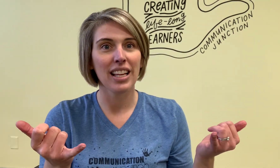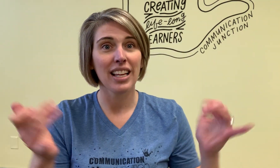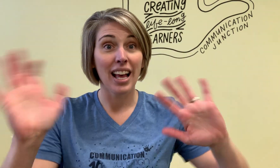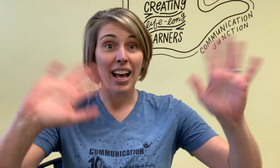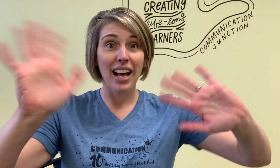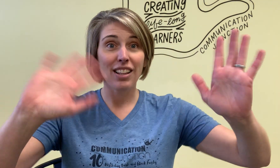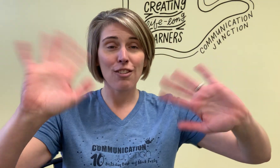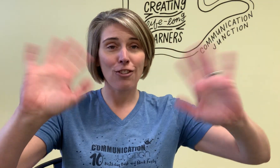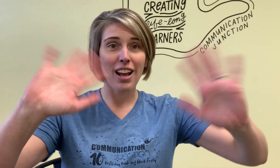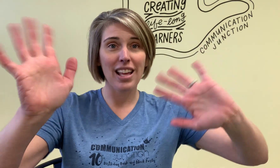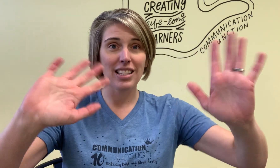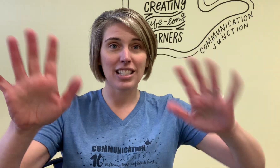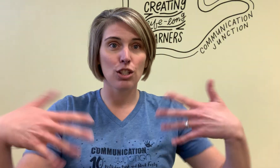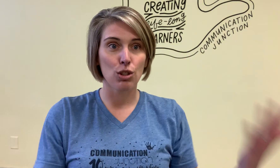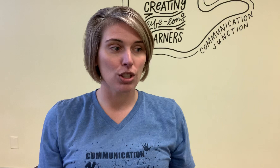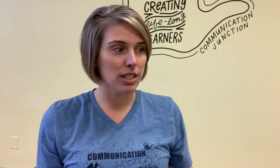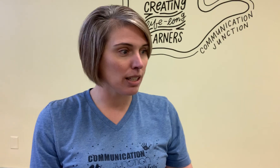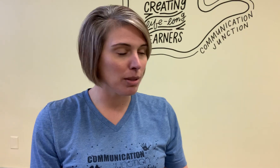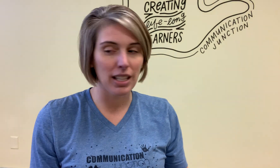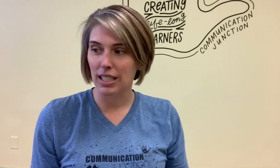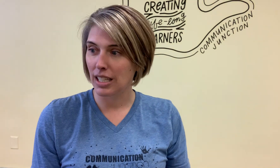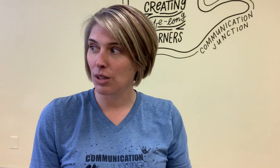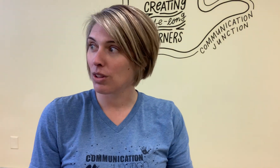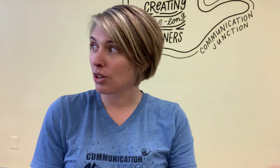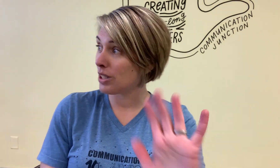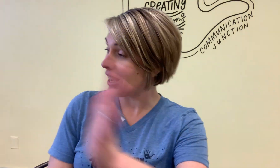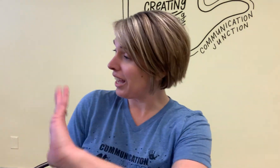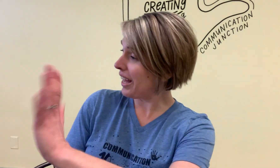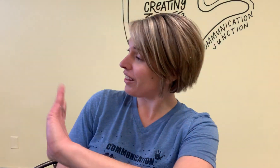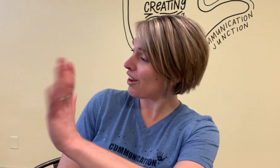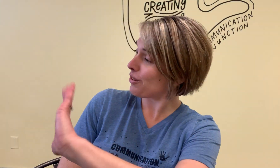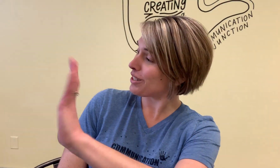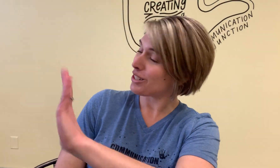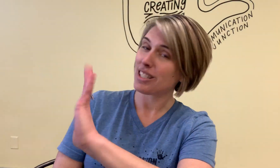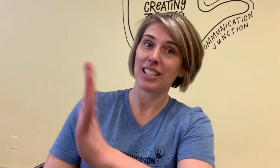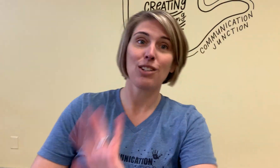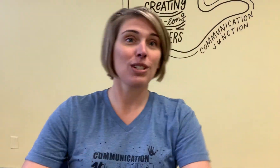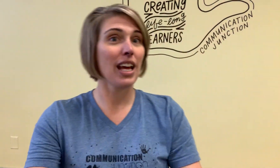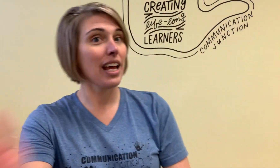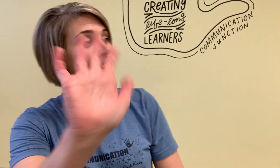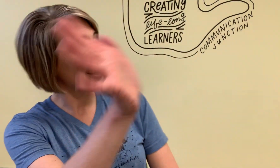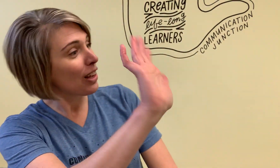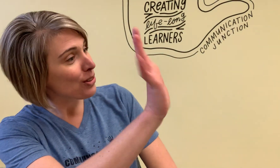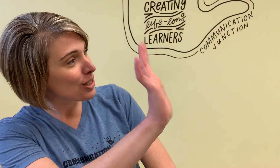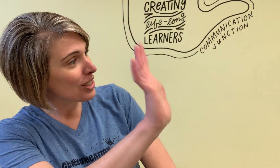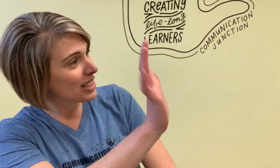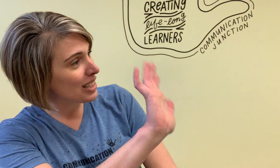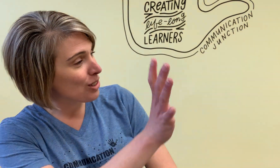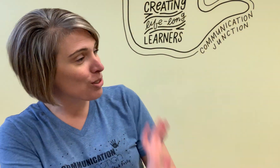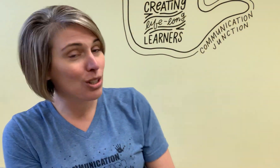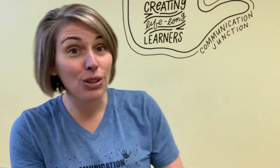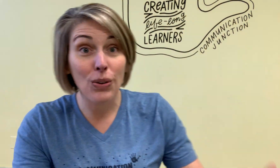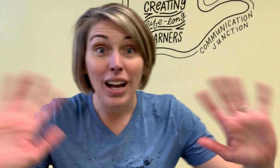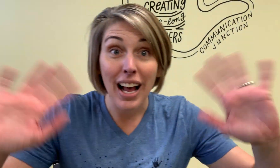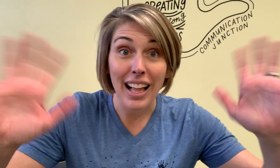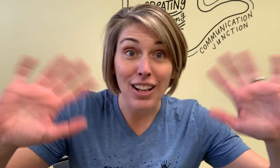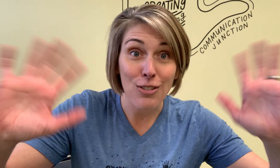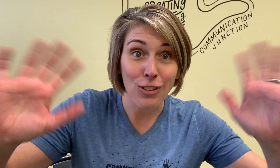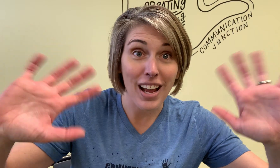today. Hello friends, can you turn to anybody that's sitting with you and say, hello, it's good to see you today, and hello, it's good to see you too. Hello